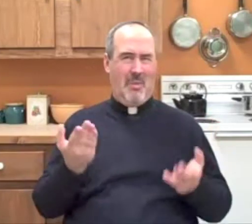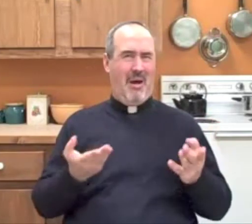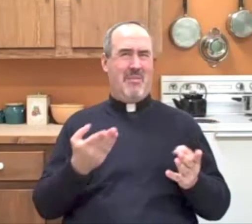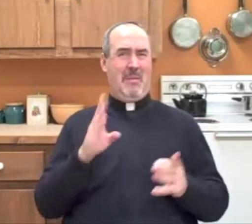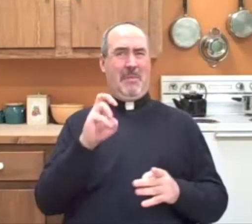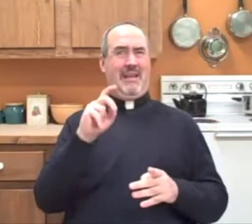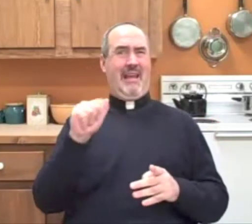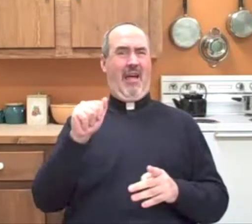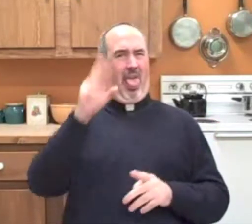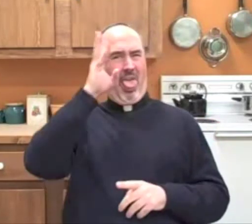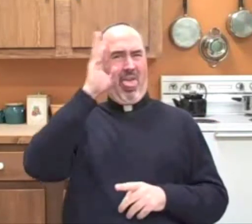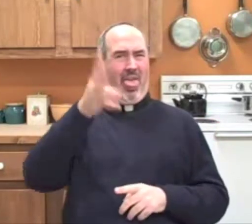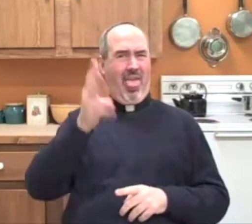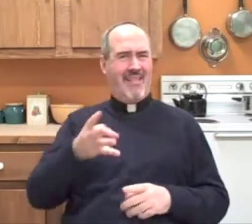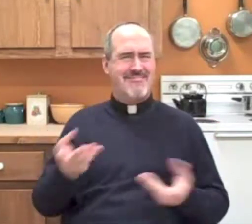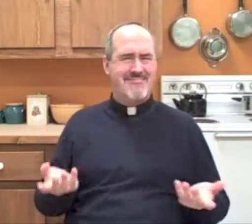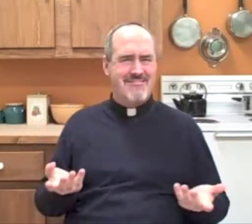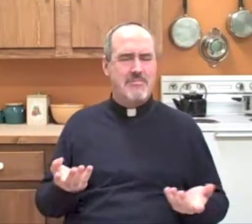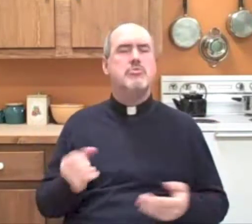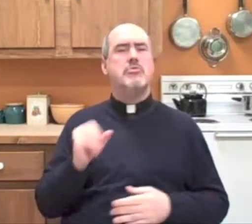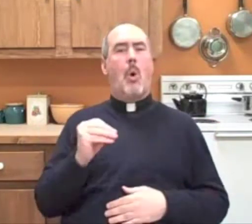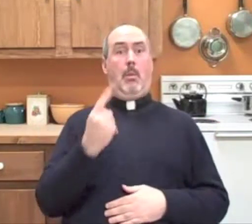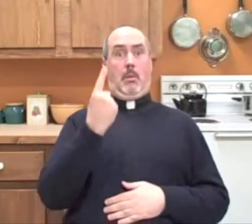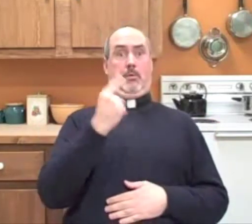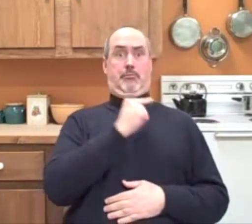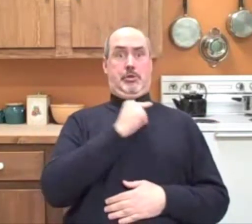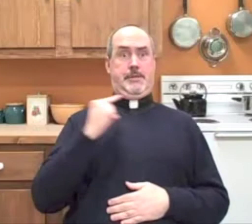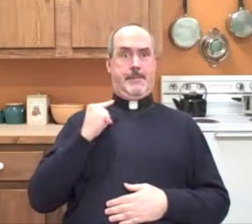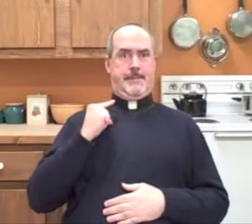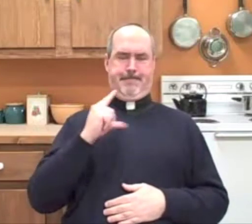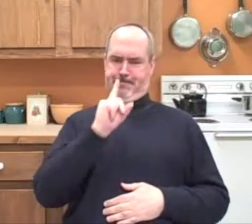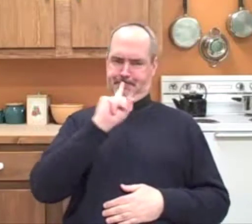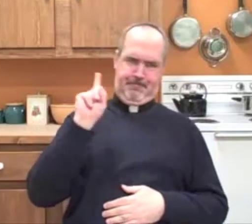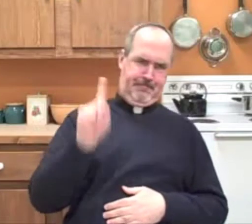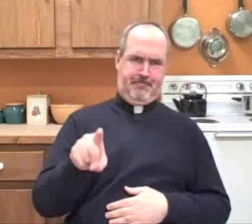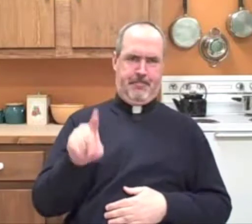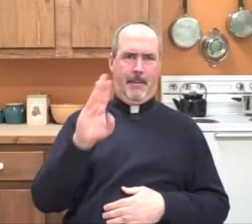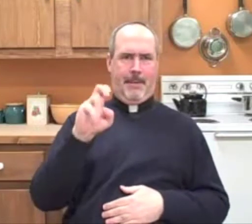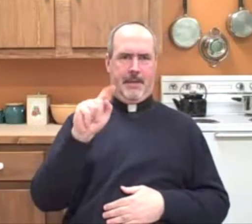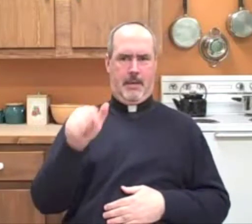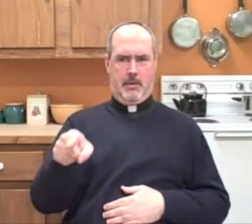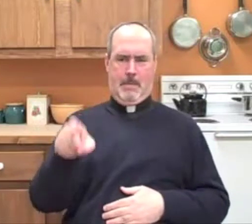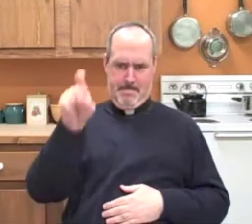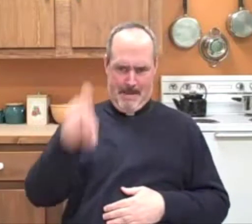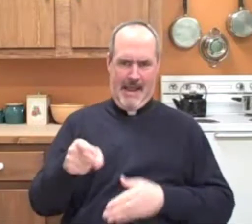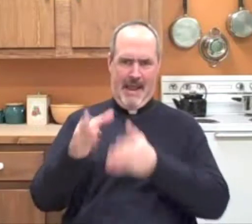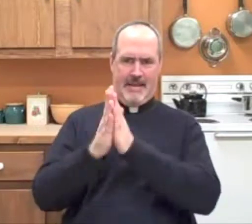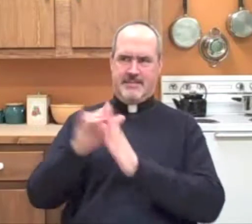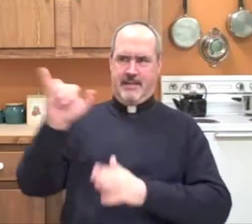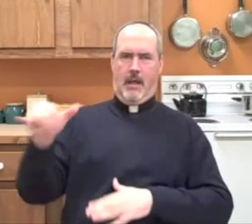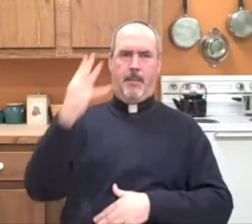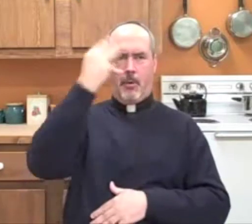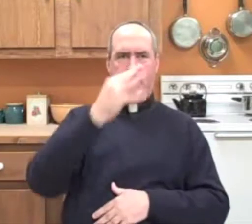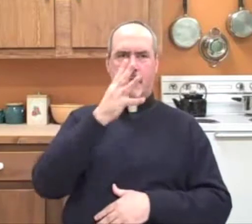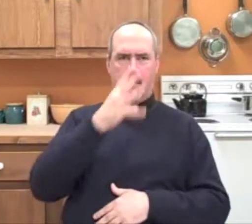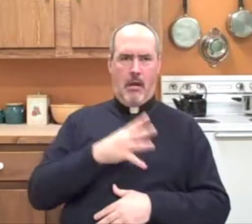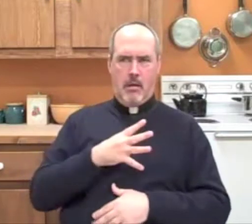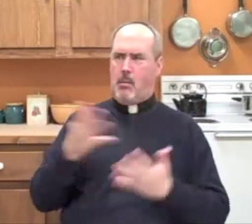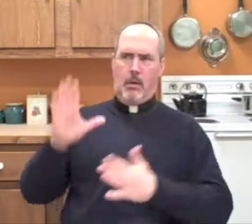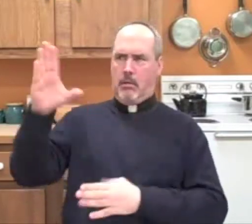sure if Benedicta was hallucinating. So they asked Benedicta, basically ordered her, that the next time she saw